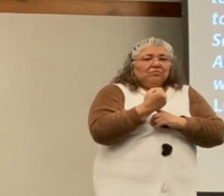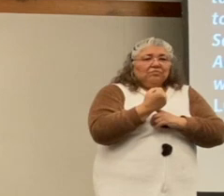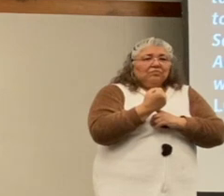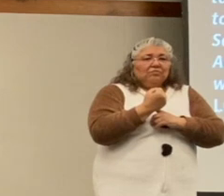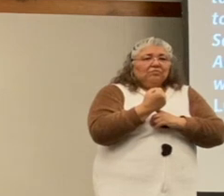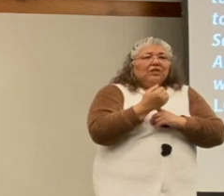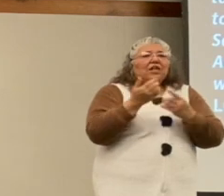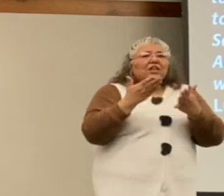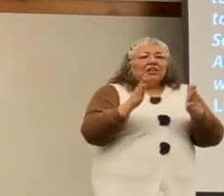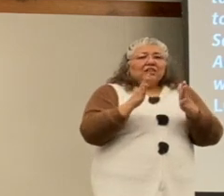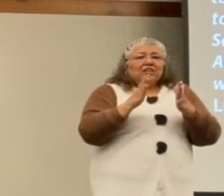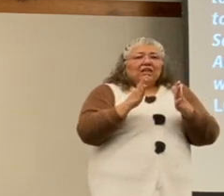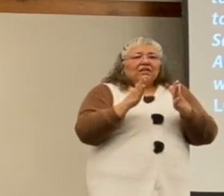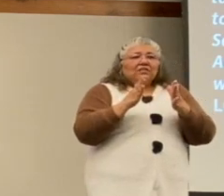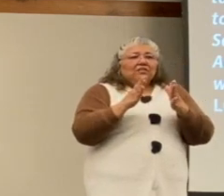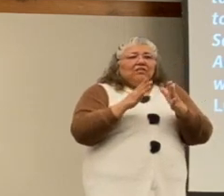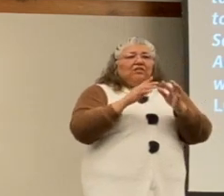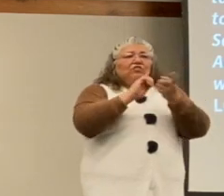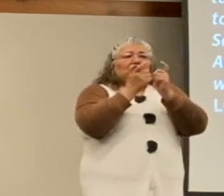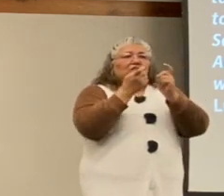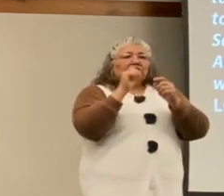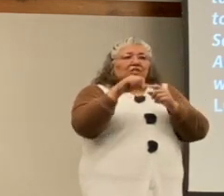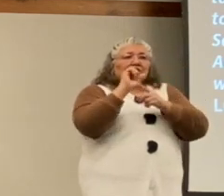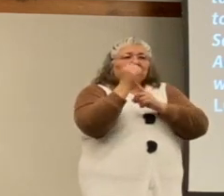Let's get you out of that circumstance.